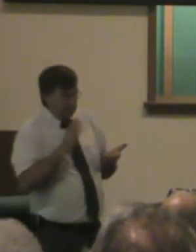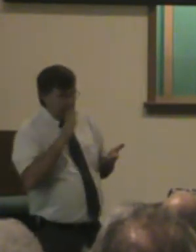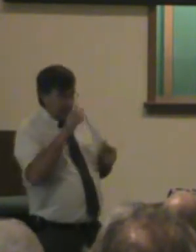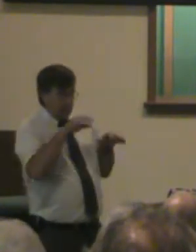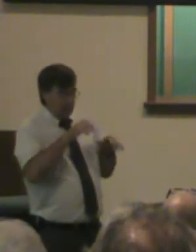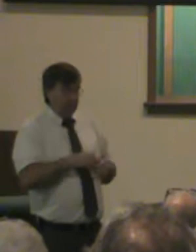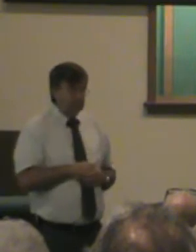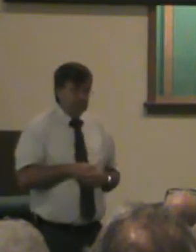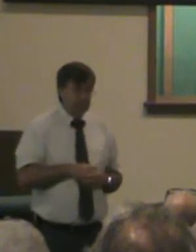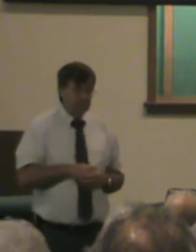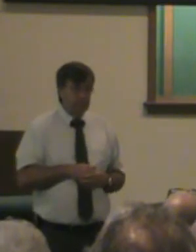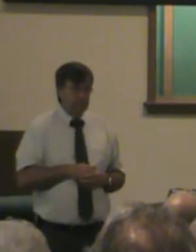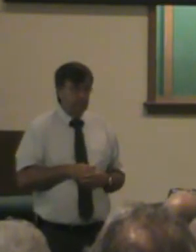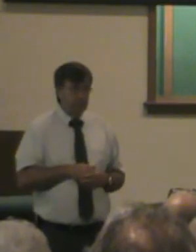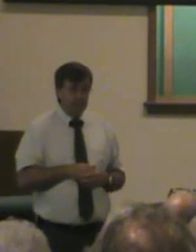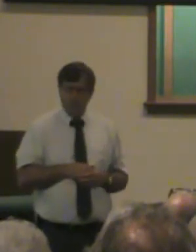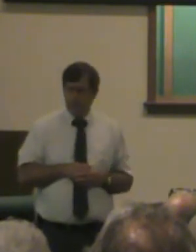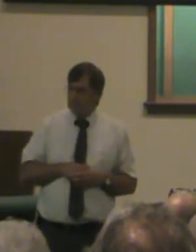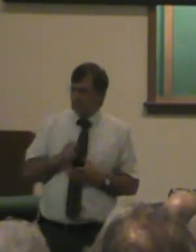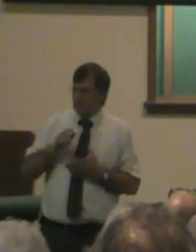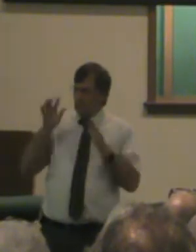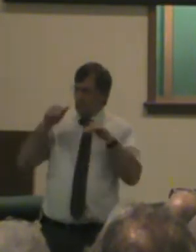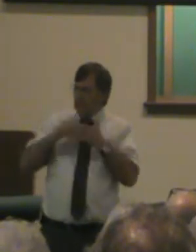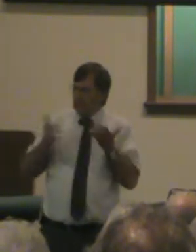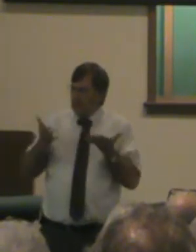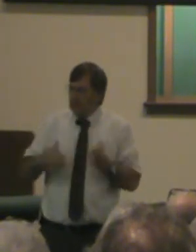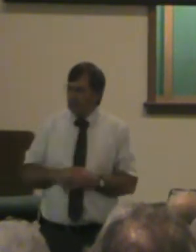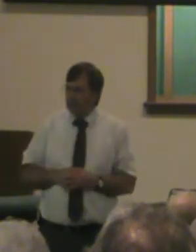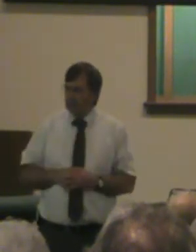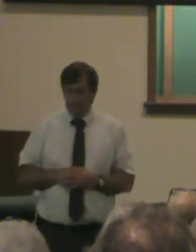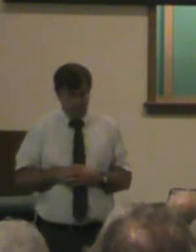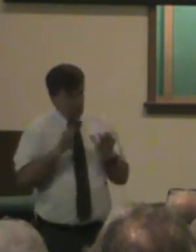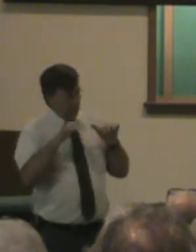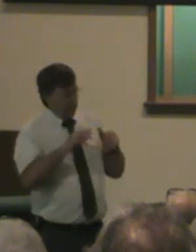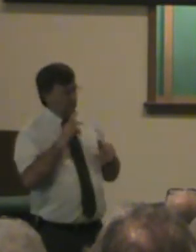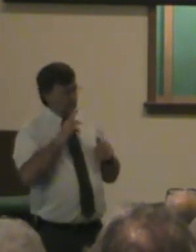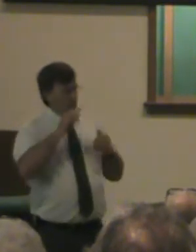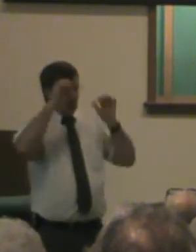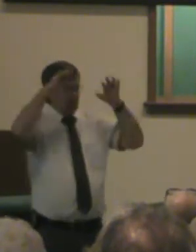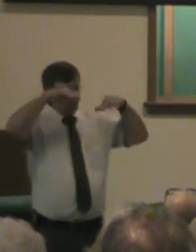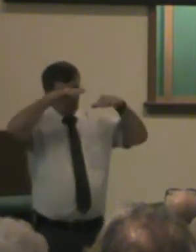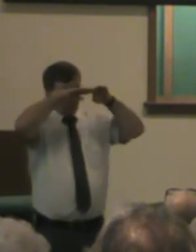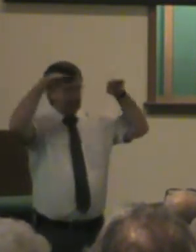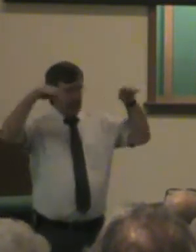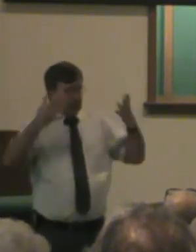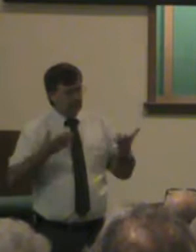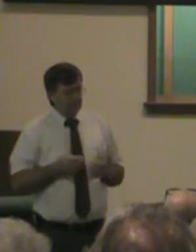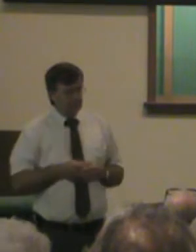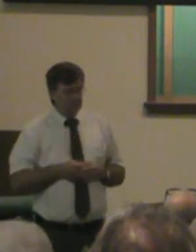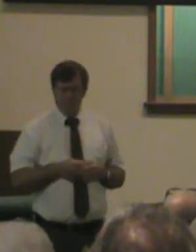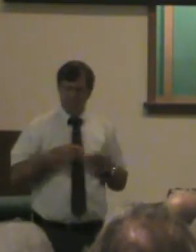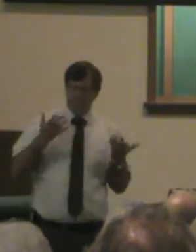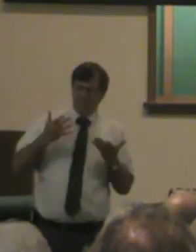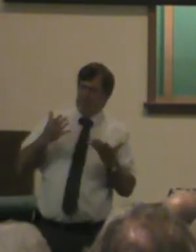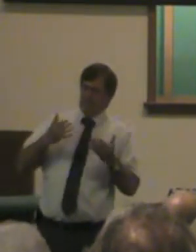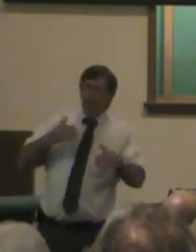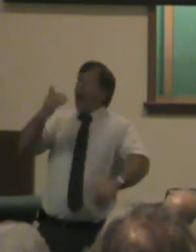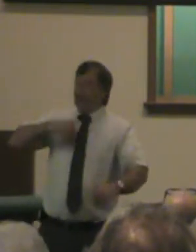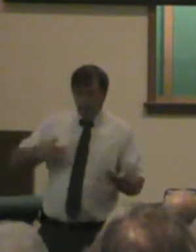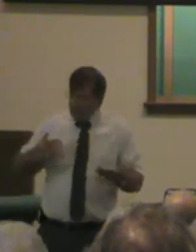rain. What's rain? Rain is water from the sky. Water don't fall from the sky. I